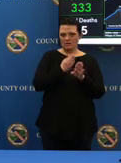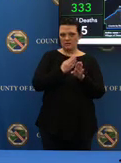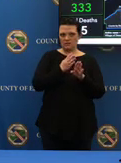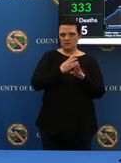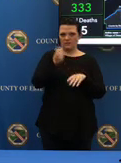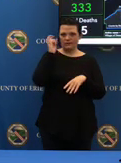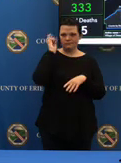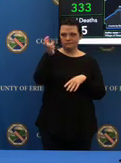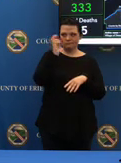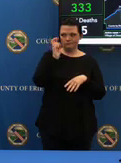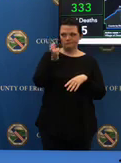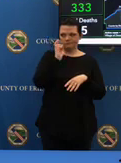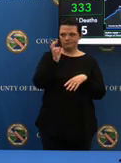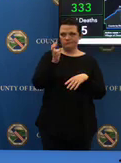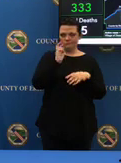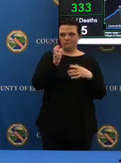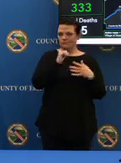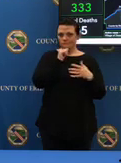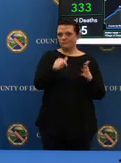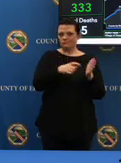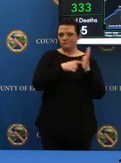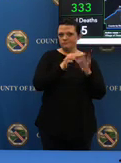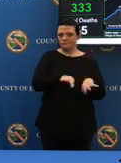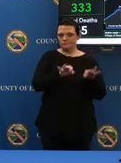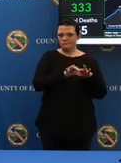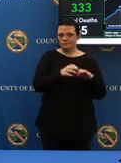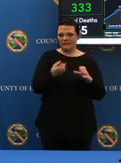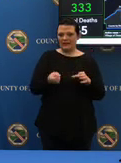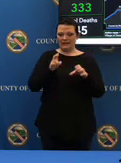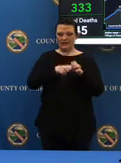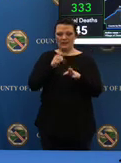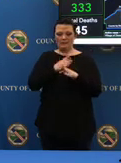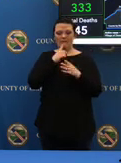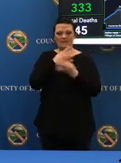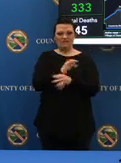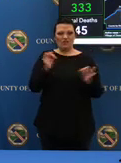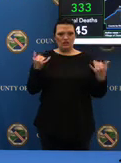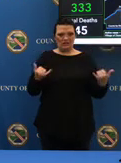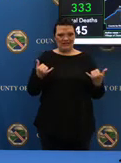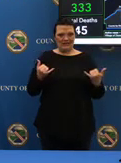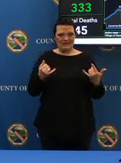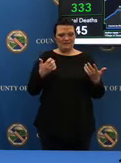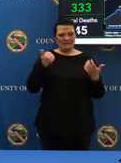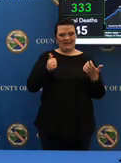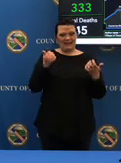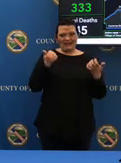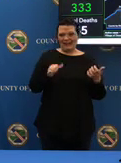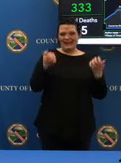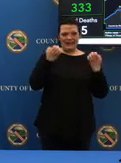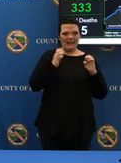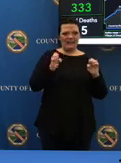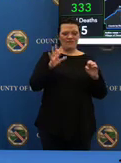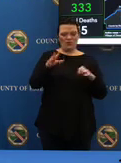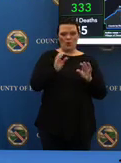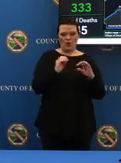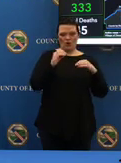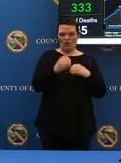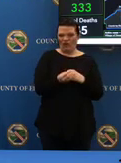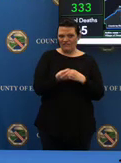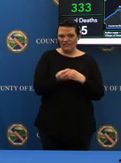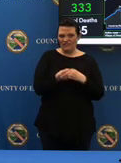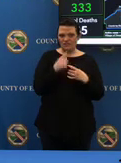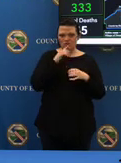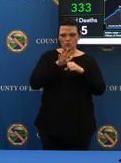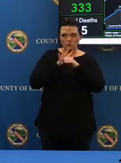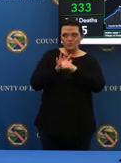non-essential. A lot of it has to do with the fact that getting on the bus is free nowadays. Is there any effort that your office has made to pressure